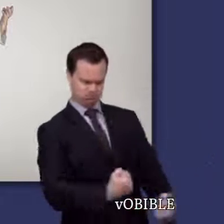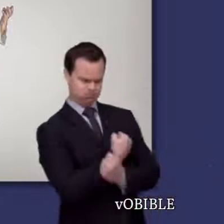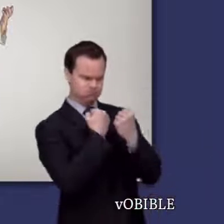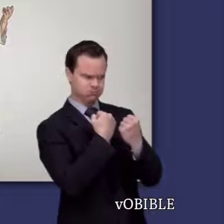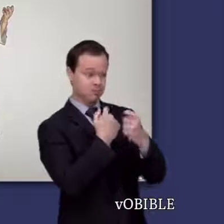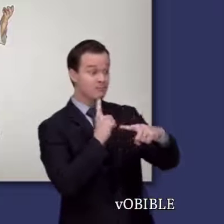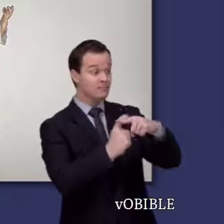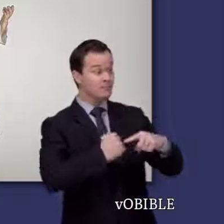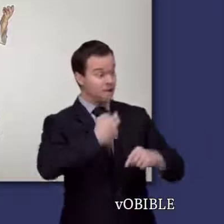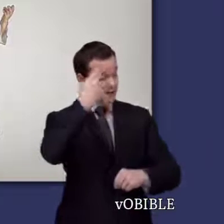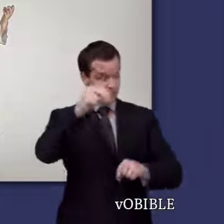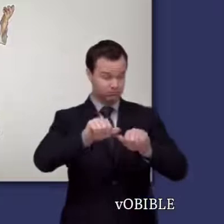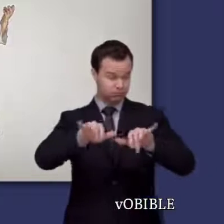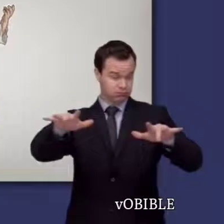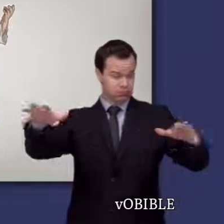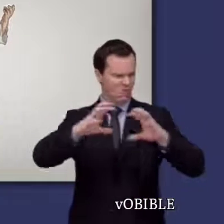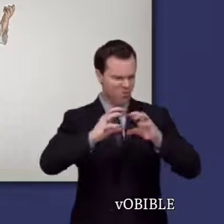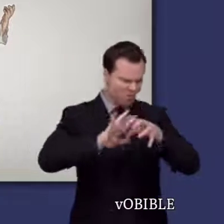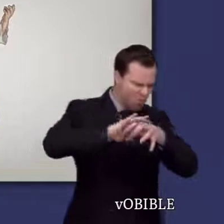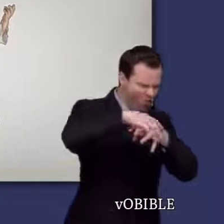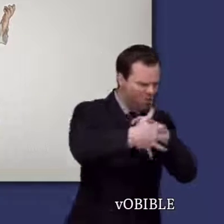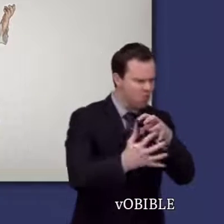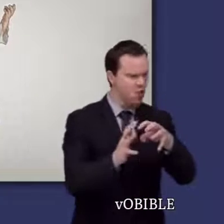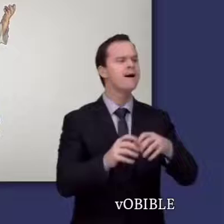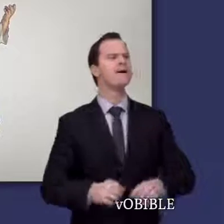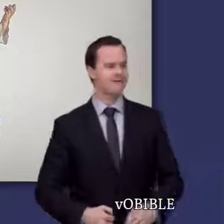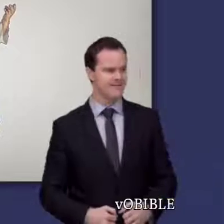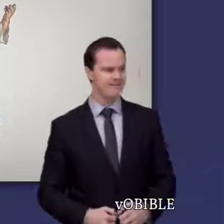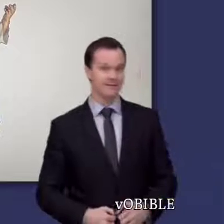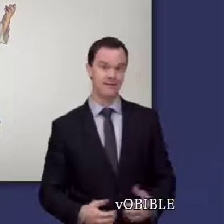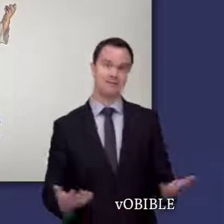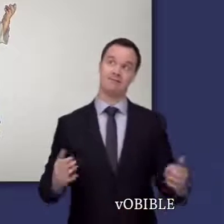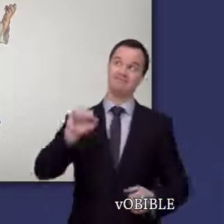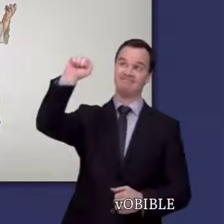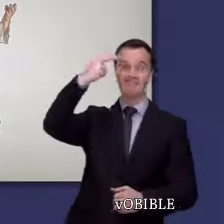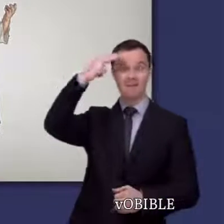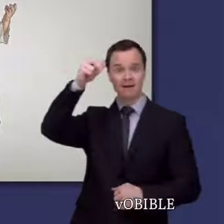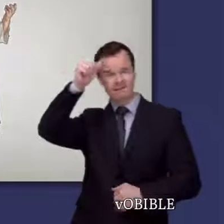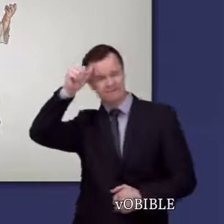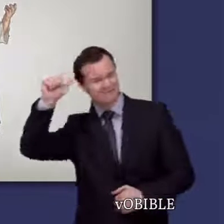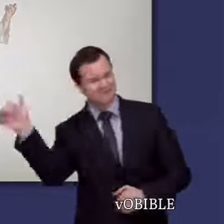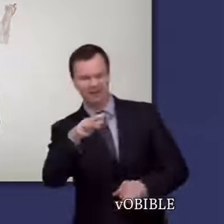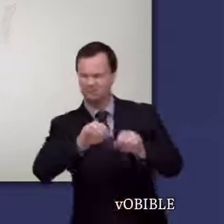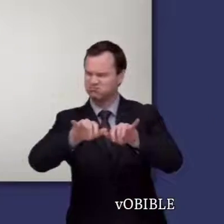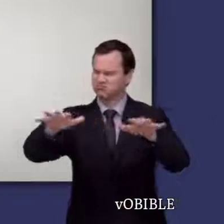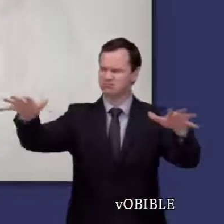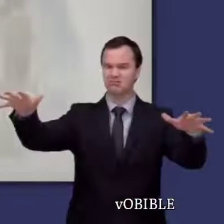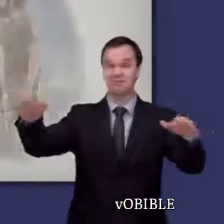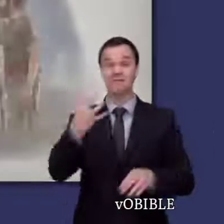you my power, and to have my name declared in all the earth." God's name did become widely